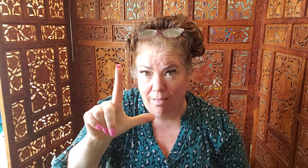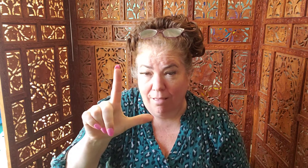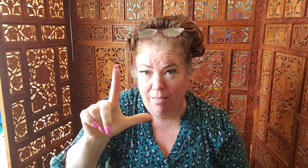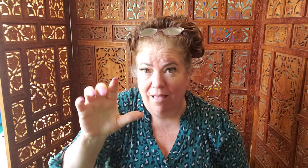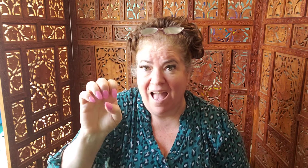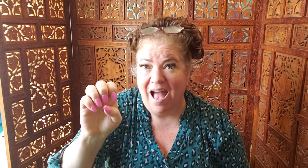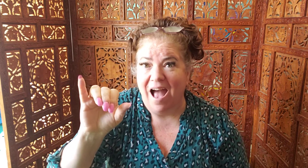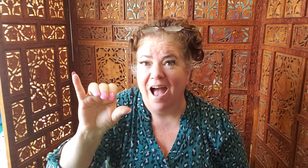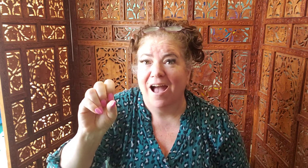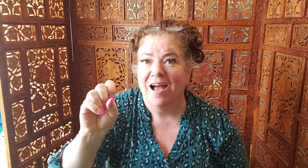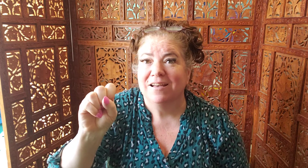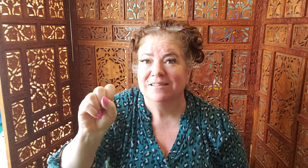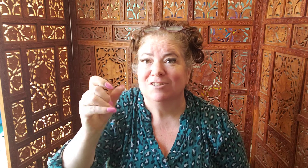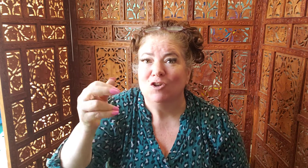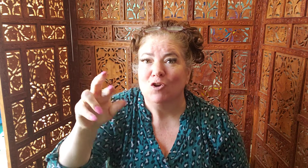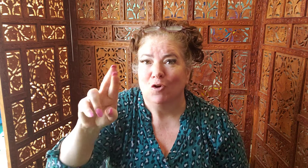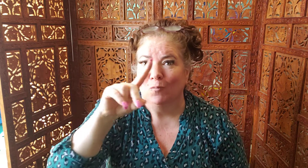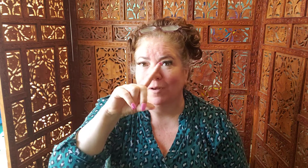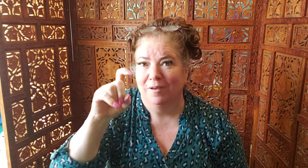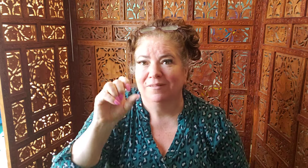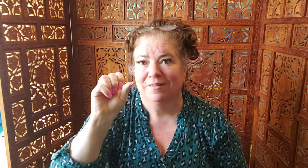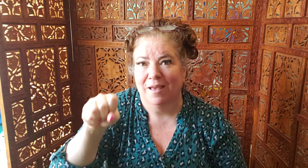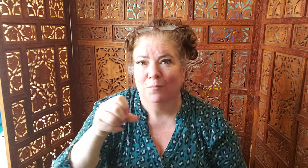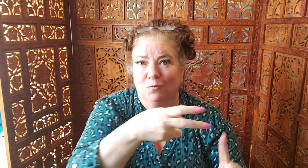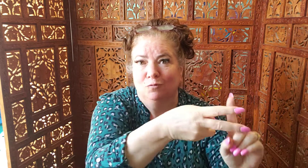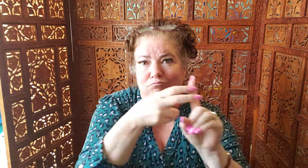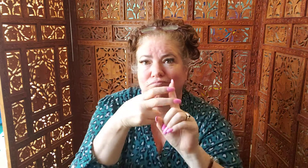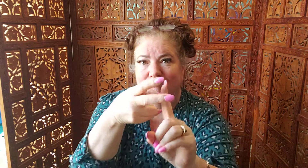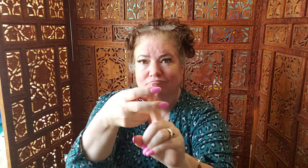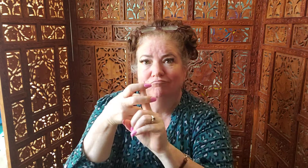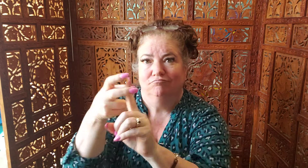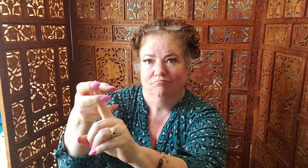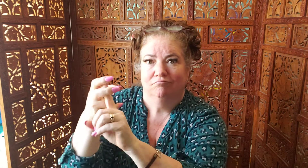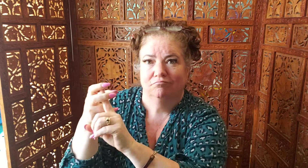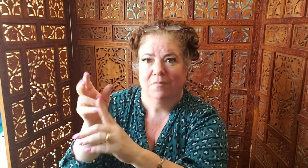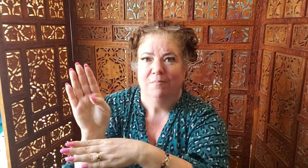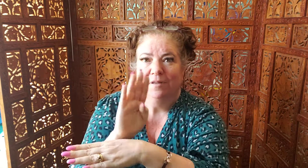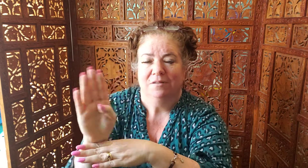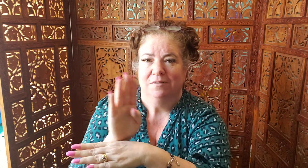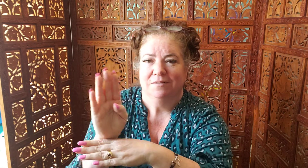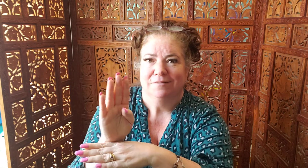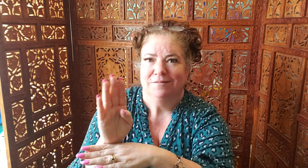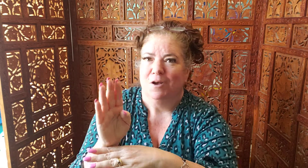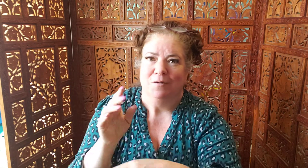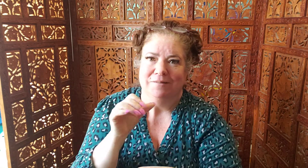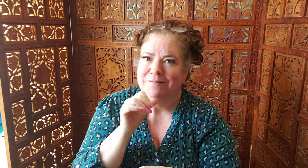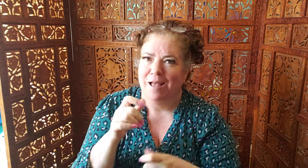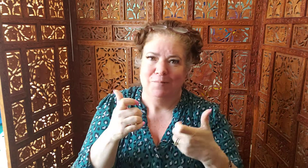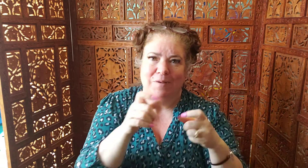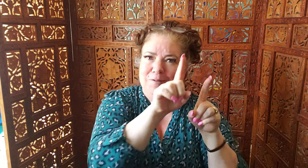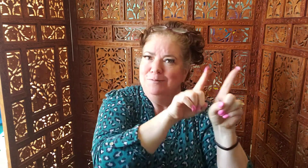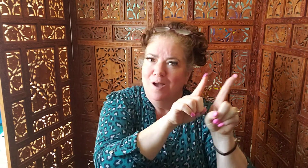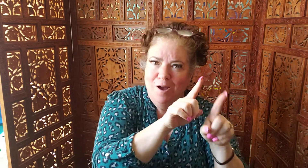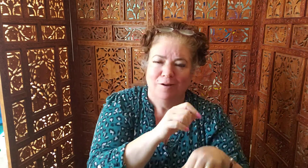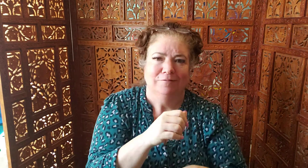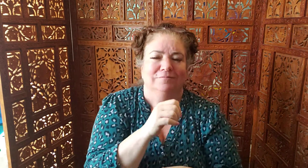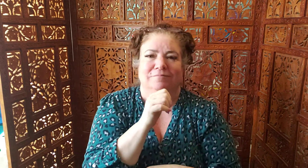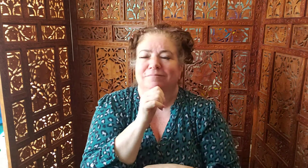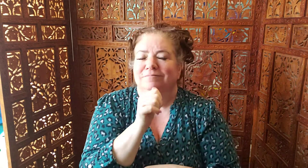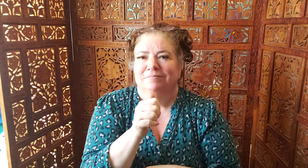now is not Florence Ziegfeld, not the impresario, not Al Jolson, the big star. The big star now is the corporation.